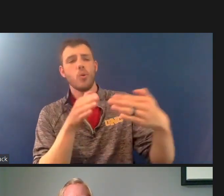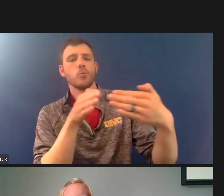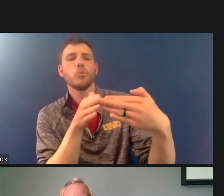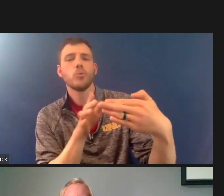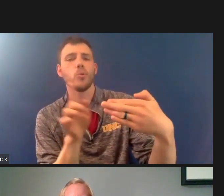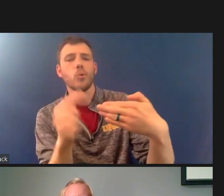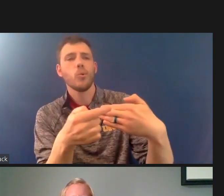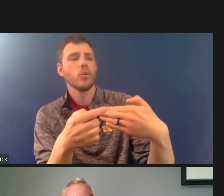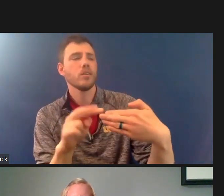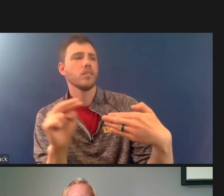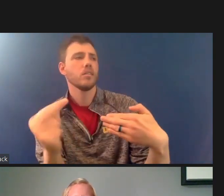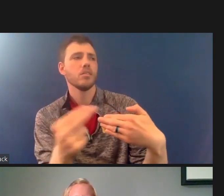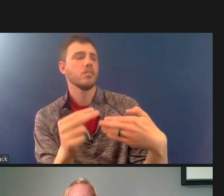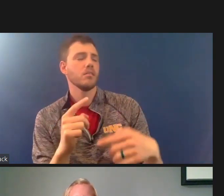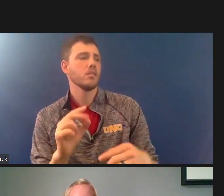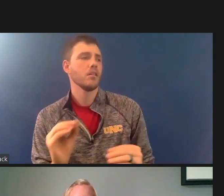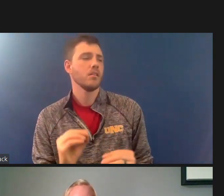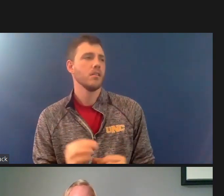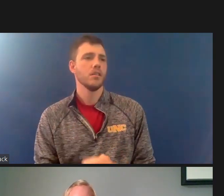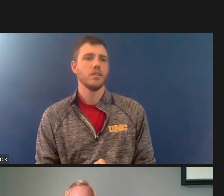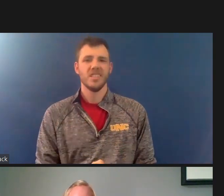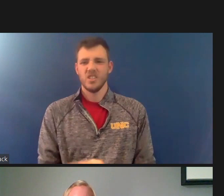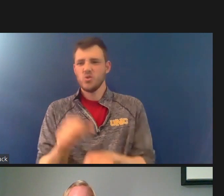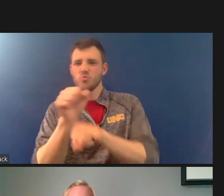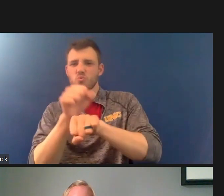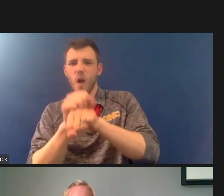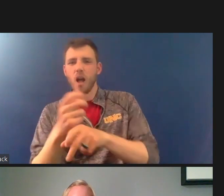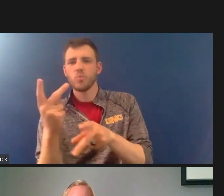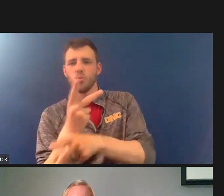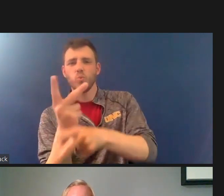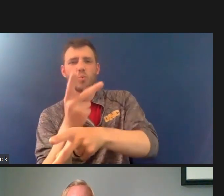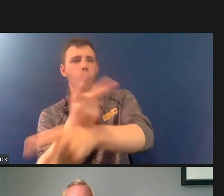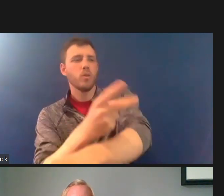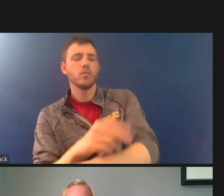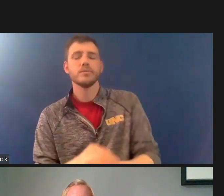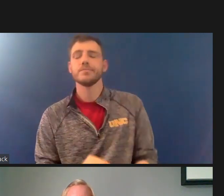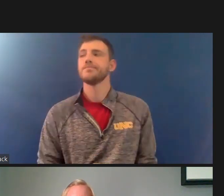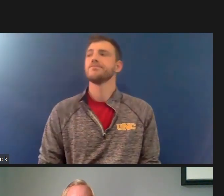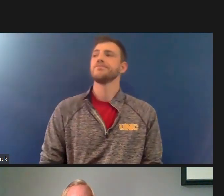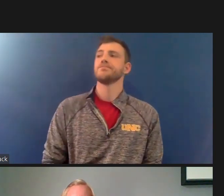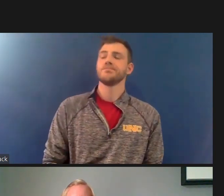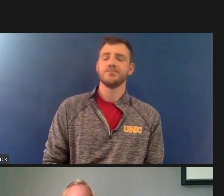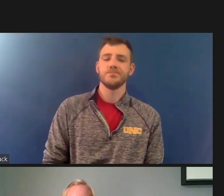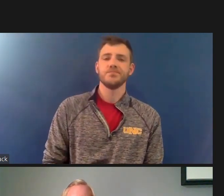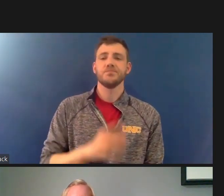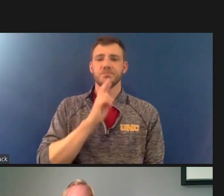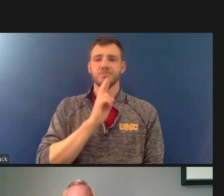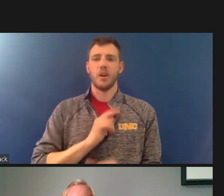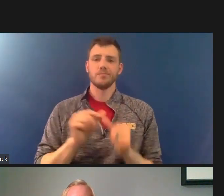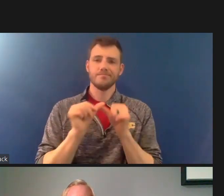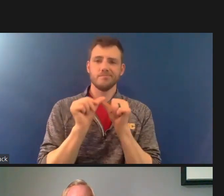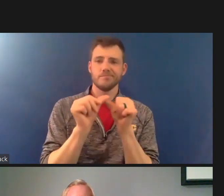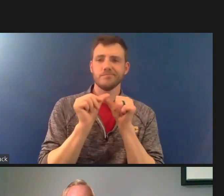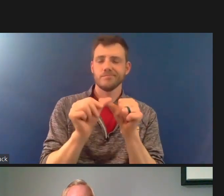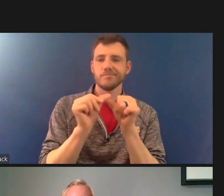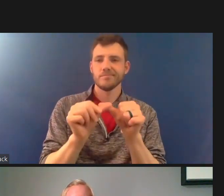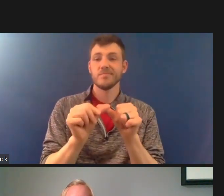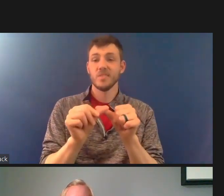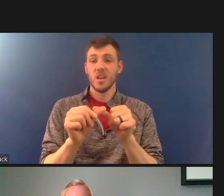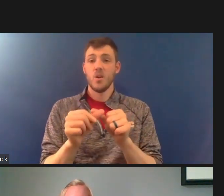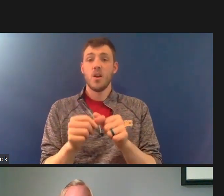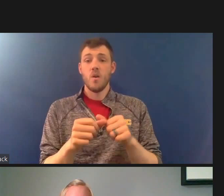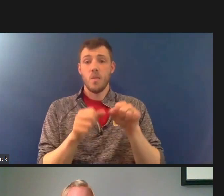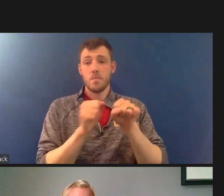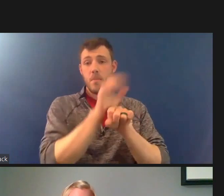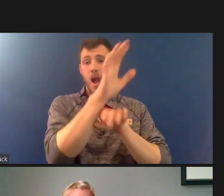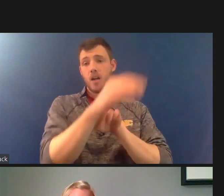Ralph shaded his eyes and followed the jagged outline of the crags up toward the mountain. This part of the beach was nearer the mountain than any other that they